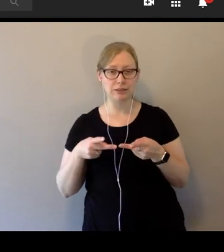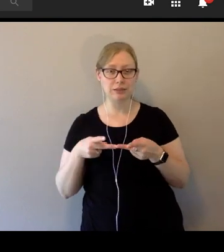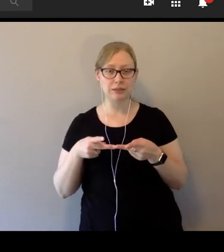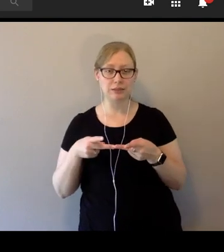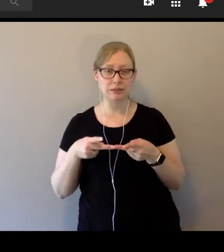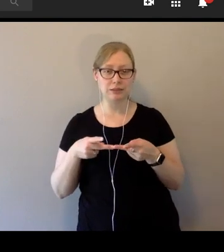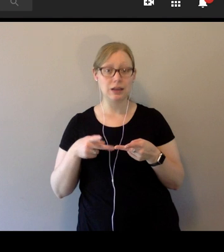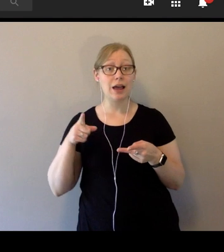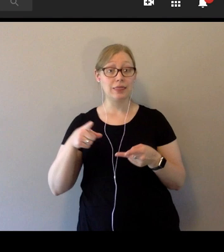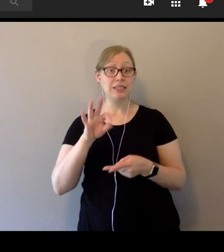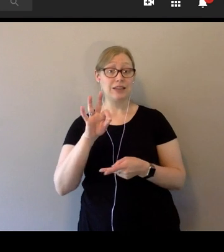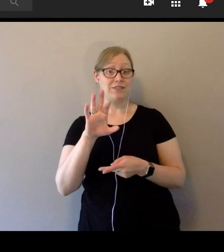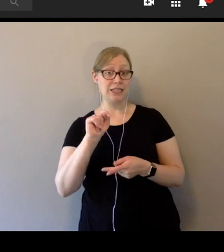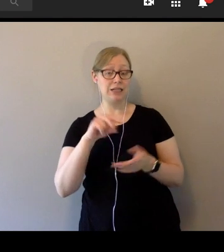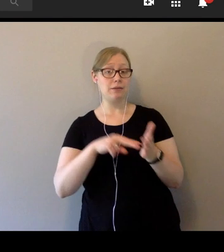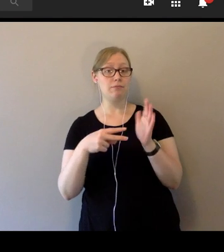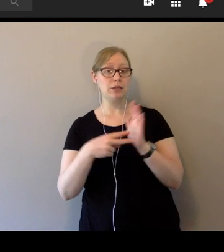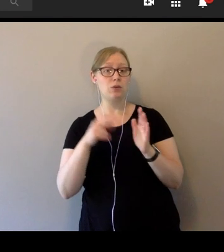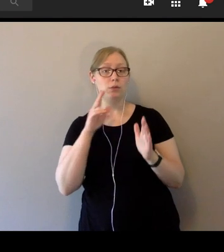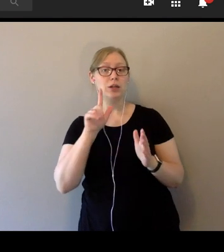And this is in feet, so this would be